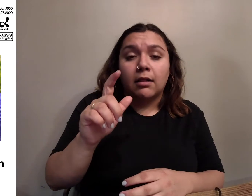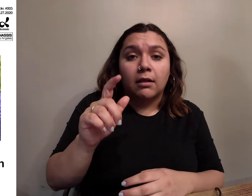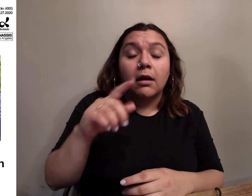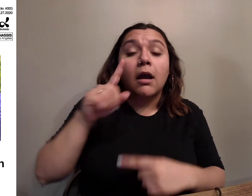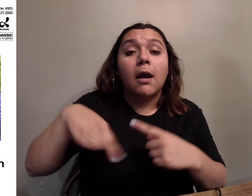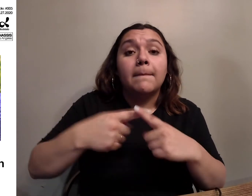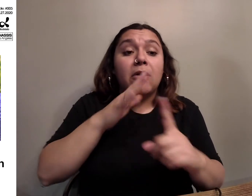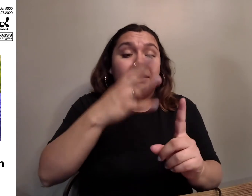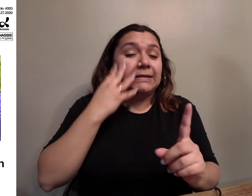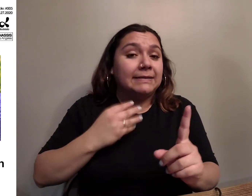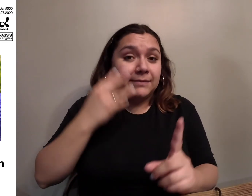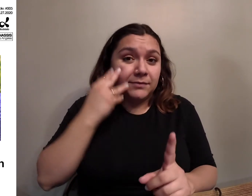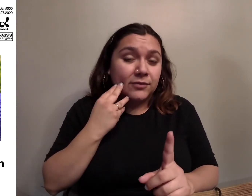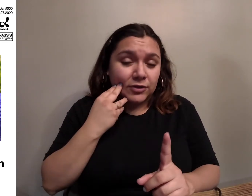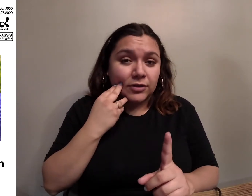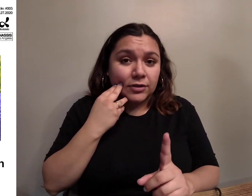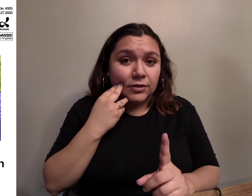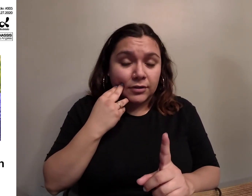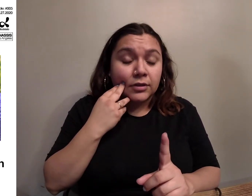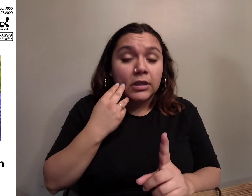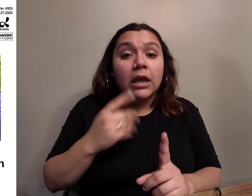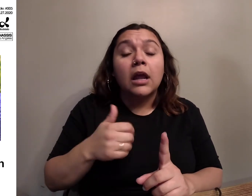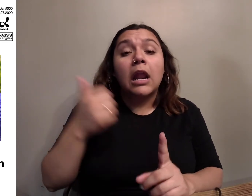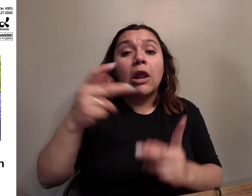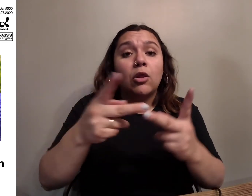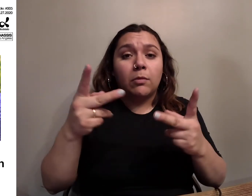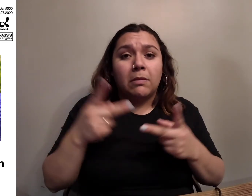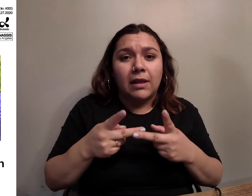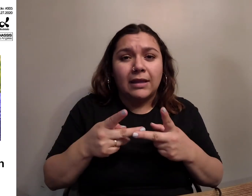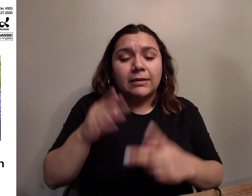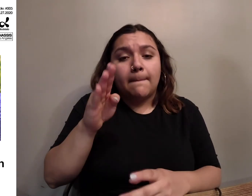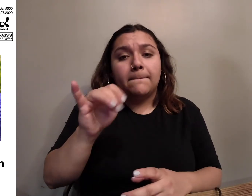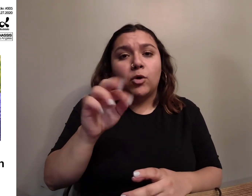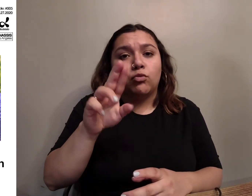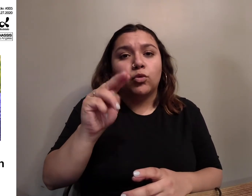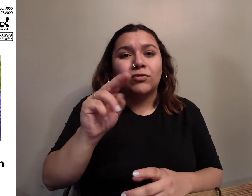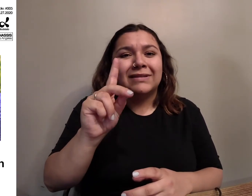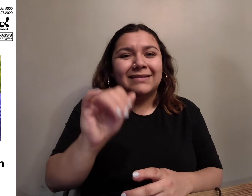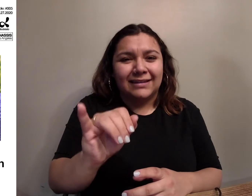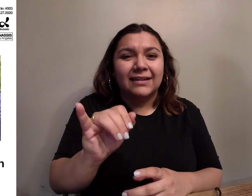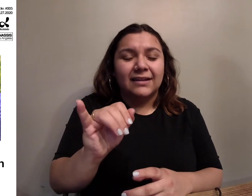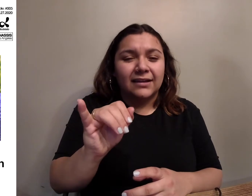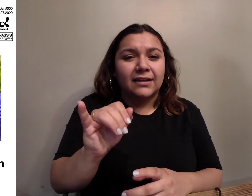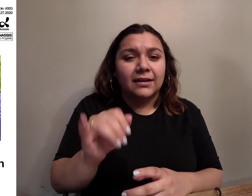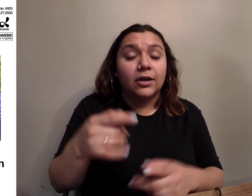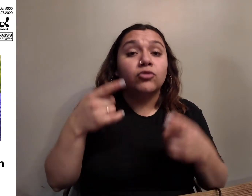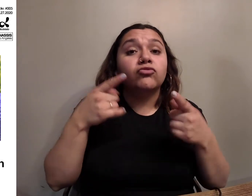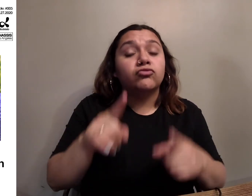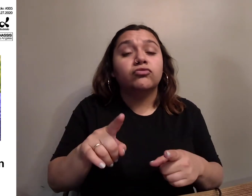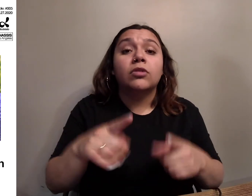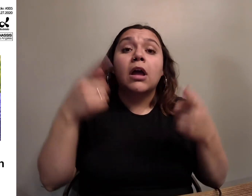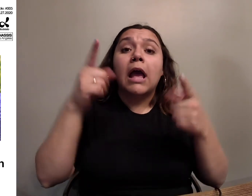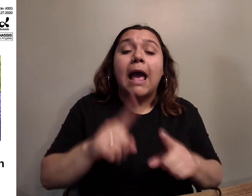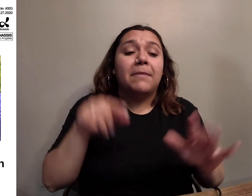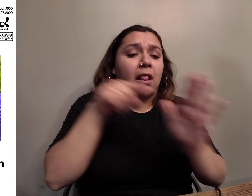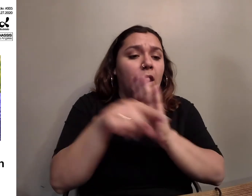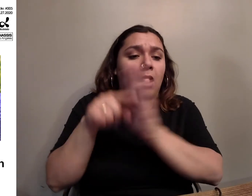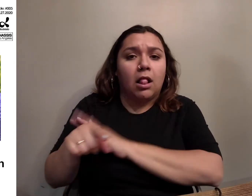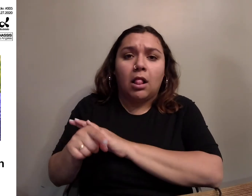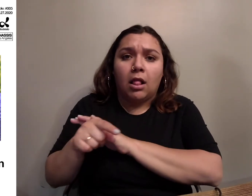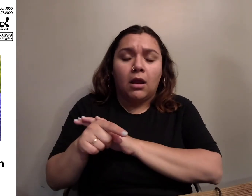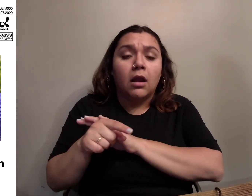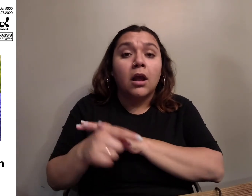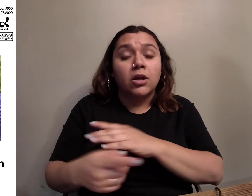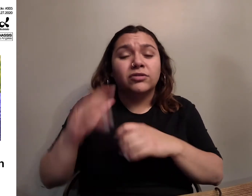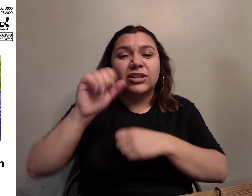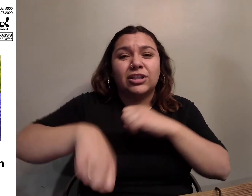his experience in Bujumbura in Burundi during the genocide of 1994